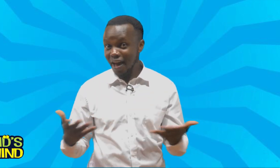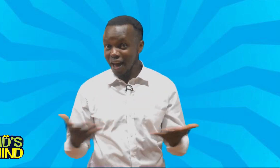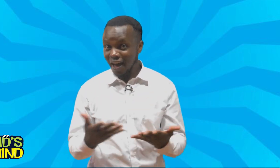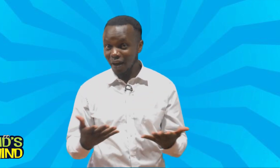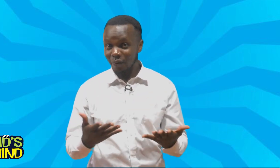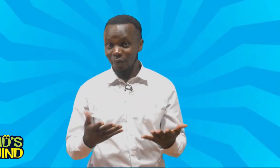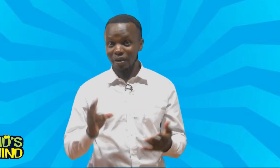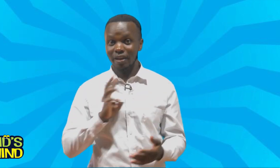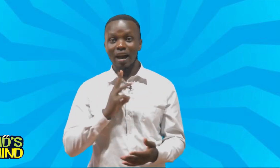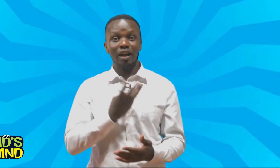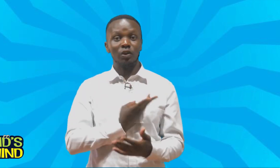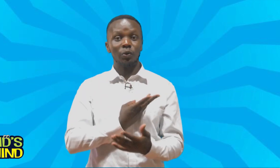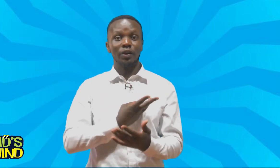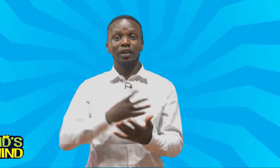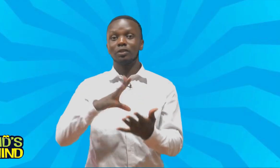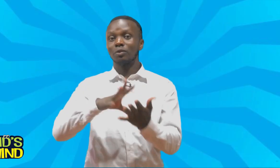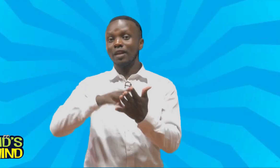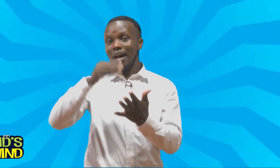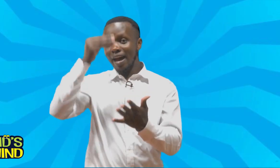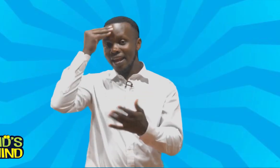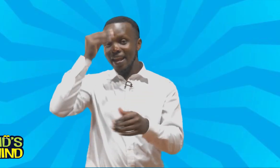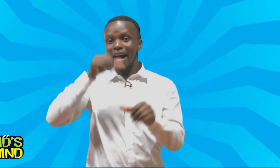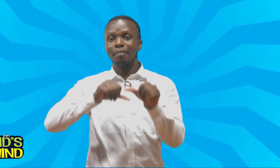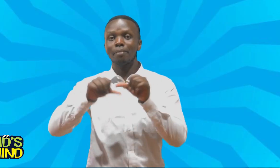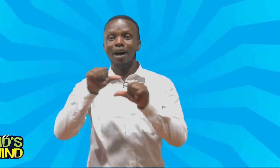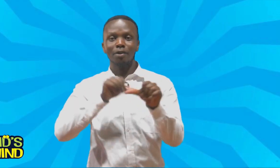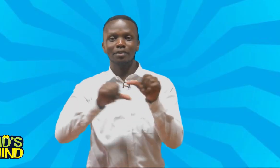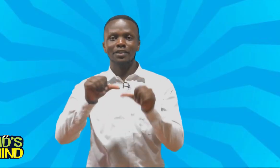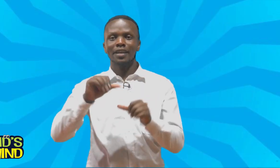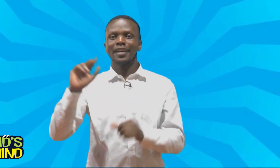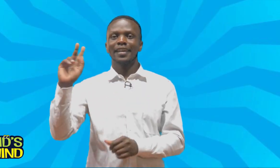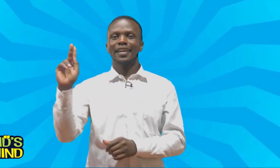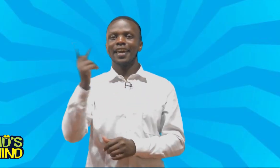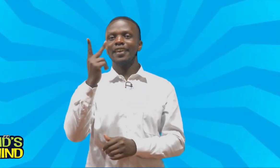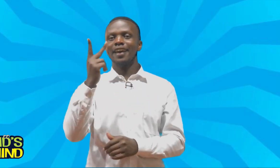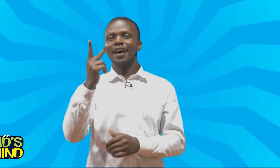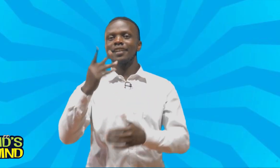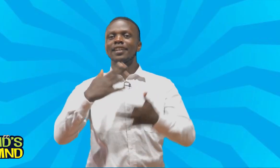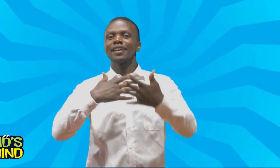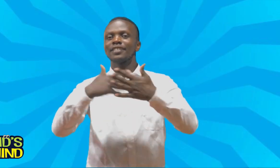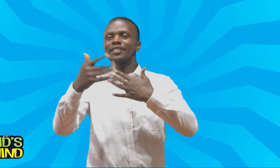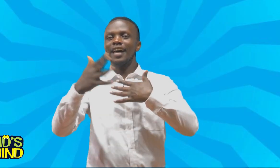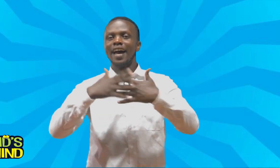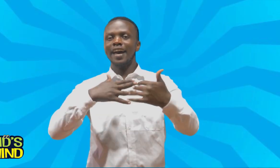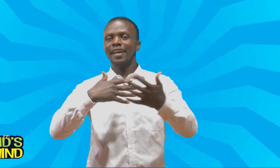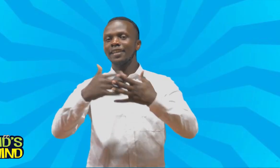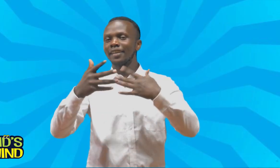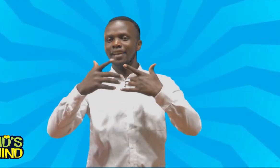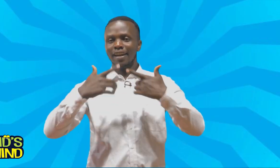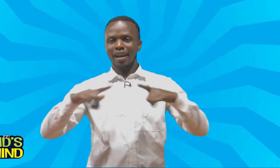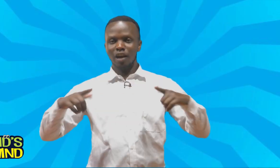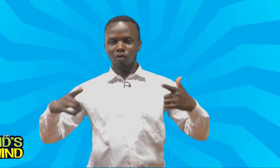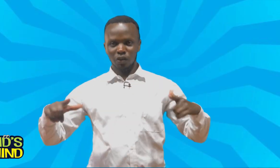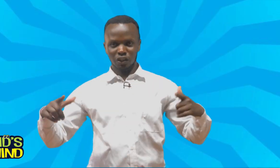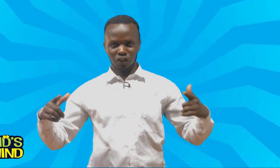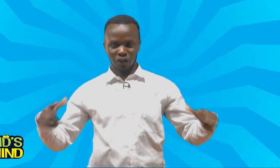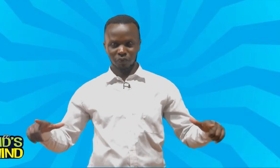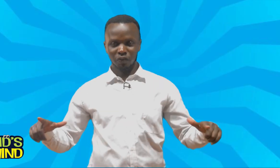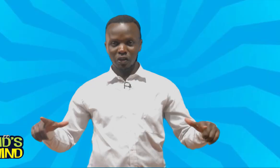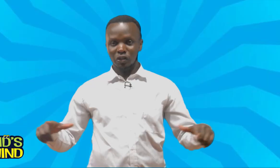where we are going to learn about Kenyan Sign Language.